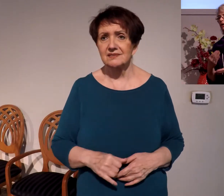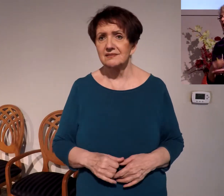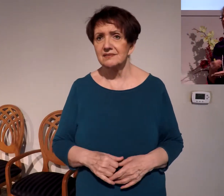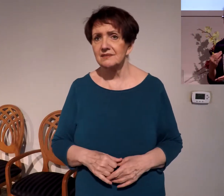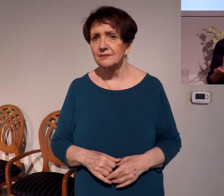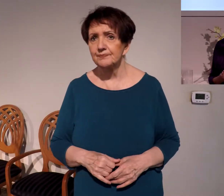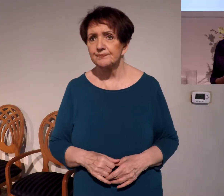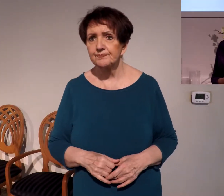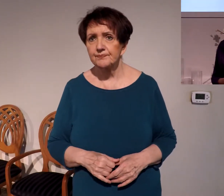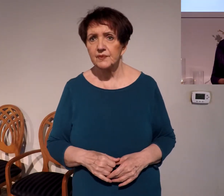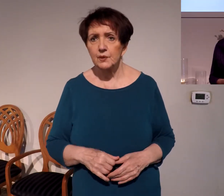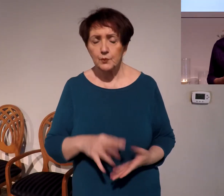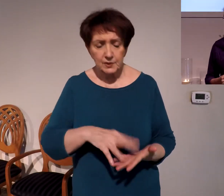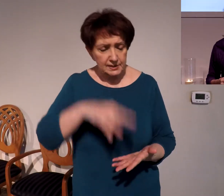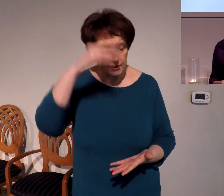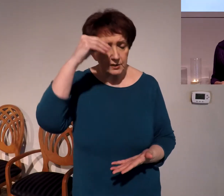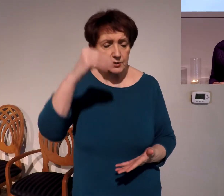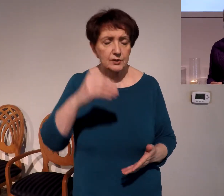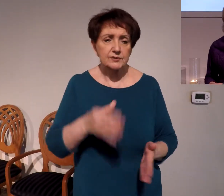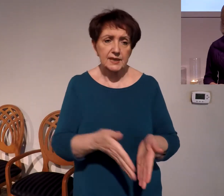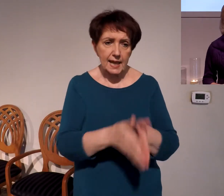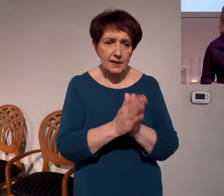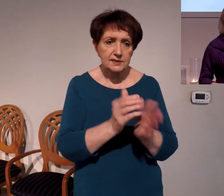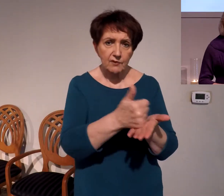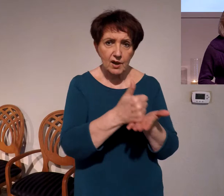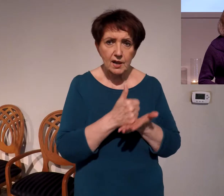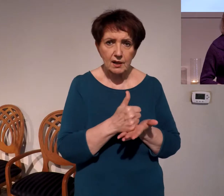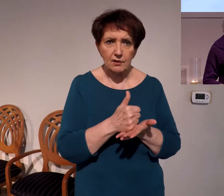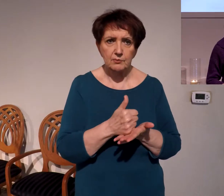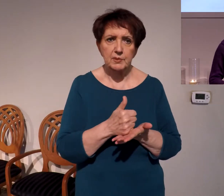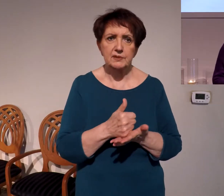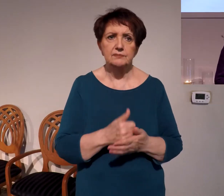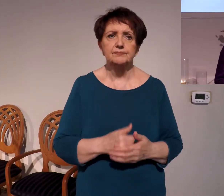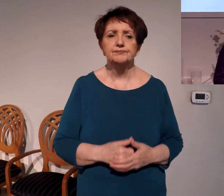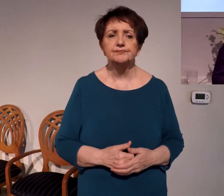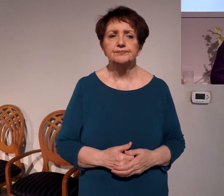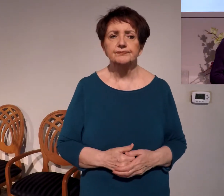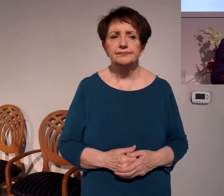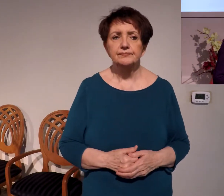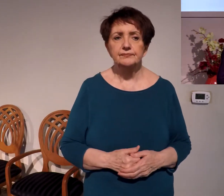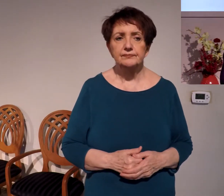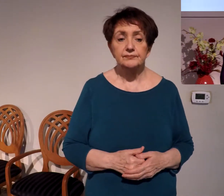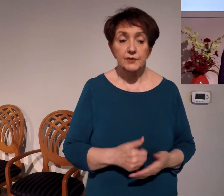to learn to ask for help. Ask for help physically. Yes.